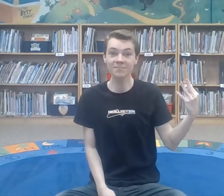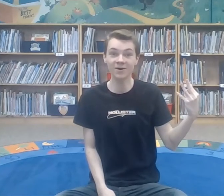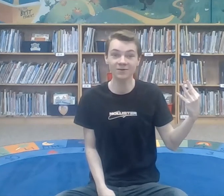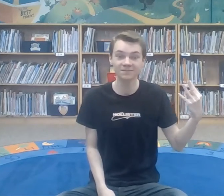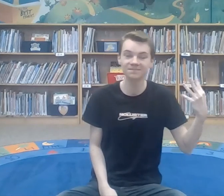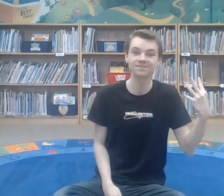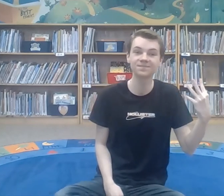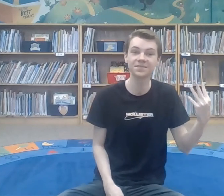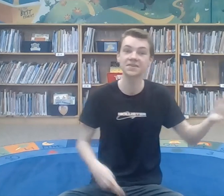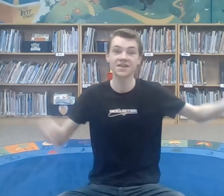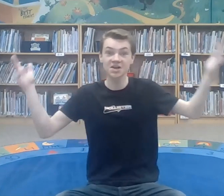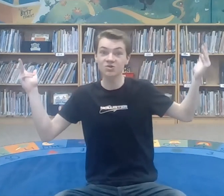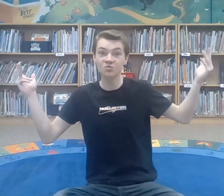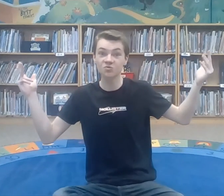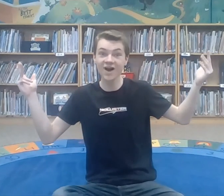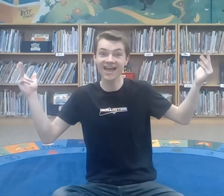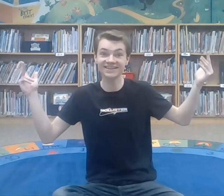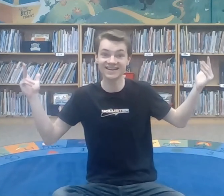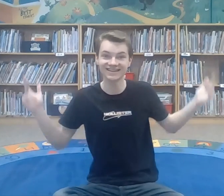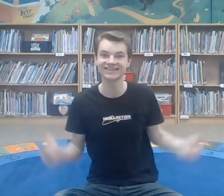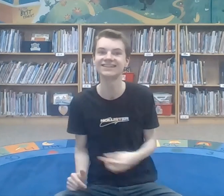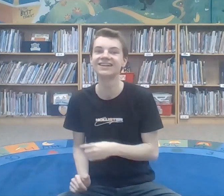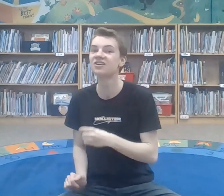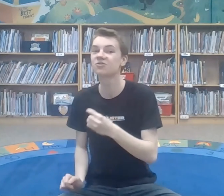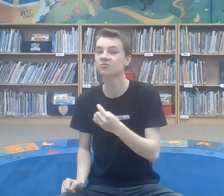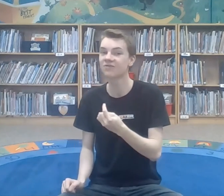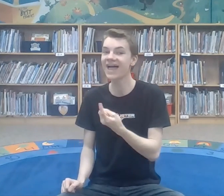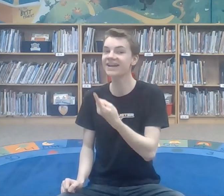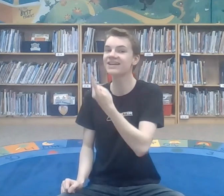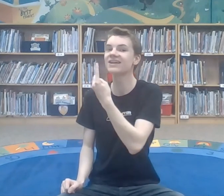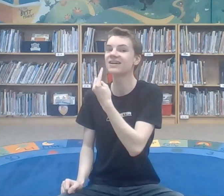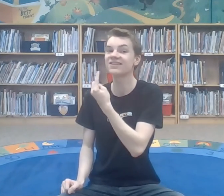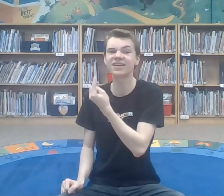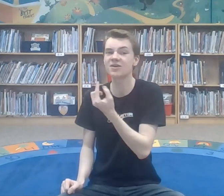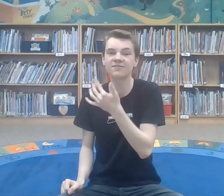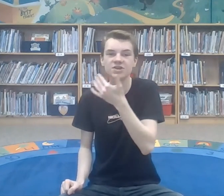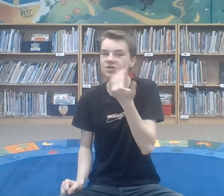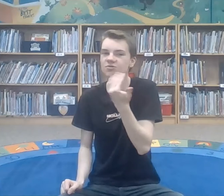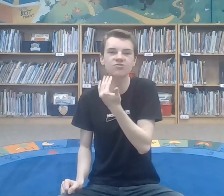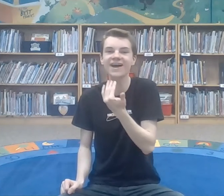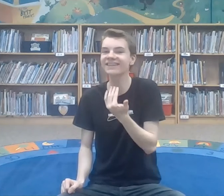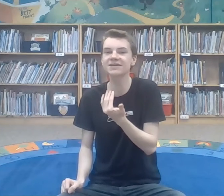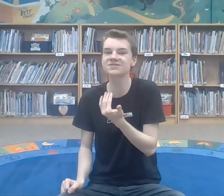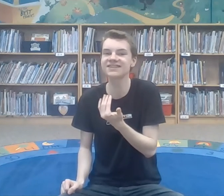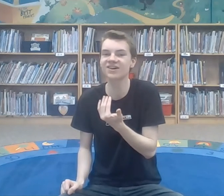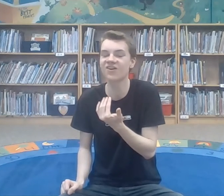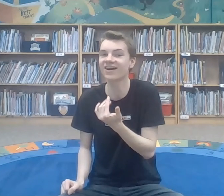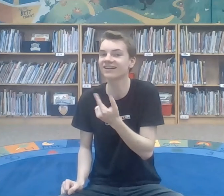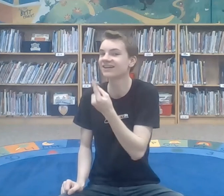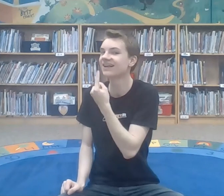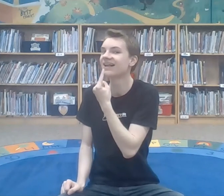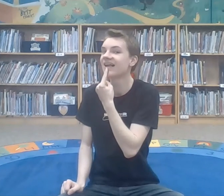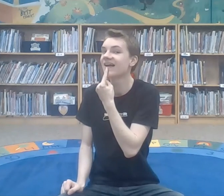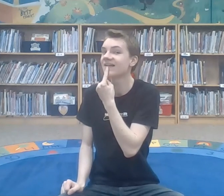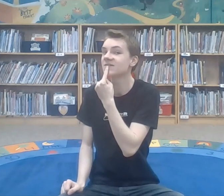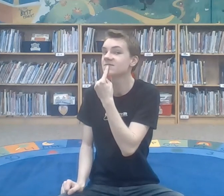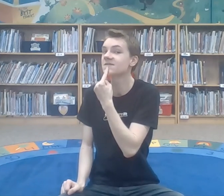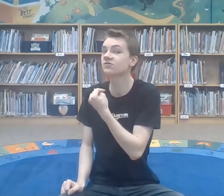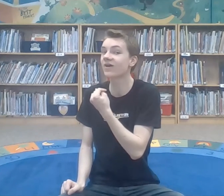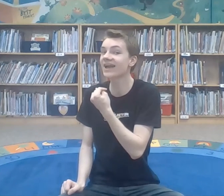Rainbow. Red. Red, it's like you have huge red lipstick on and you're dragging